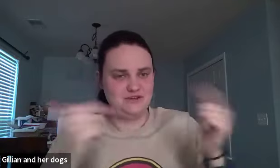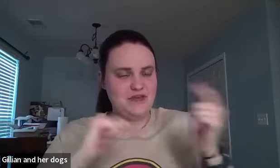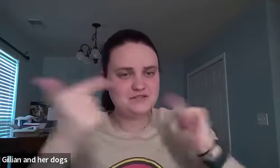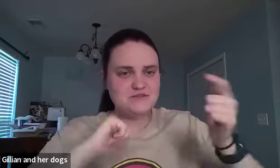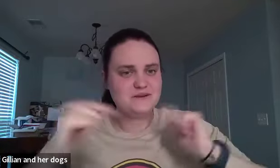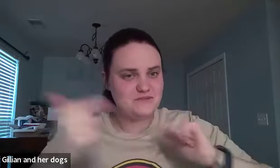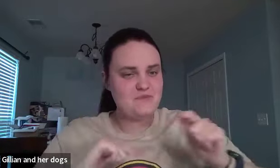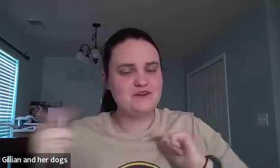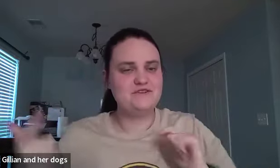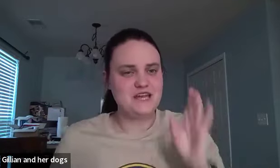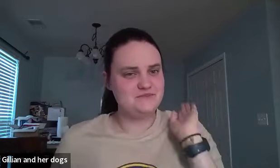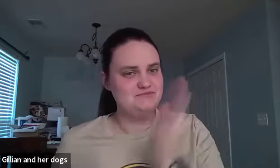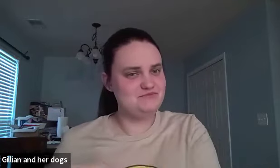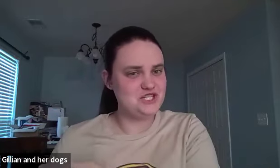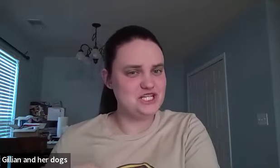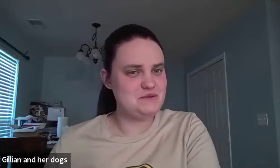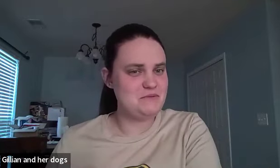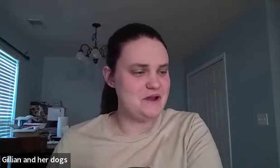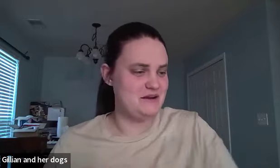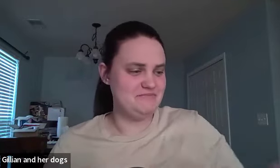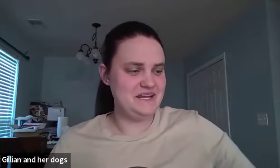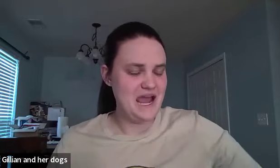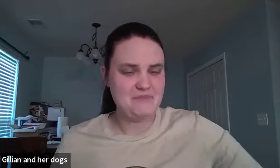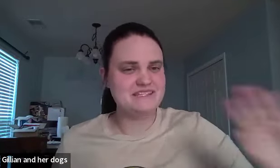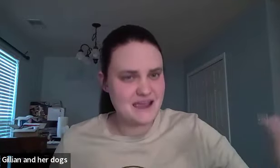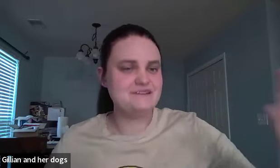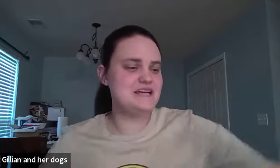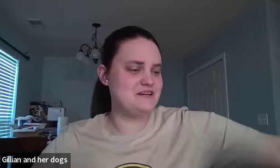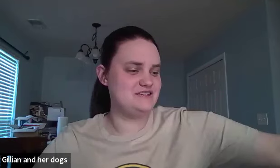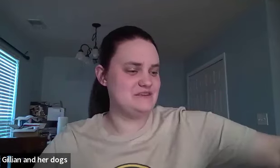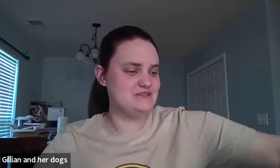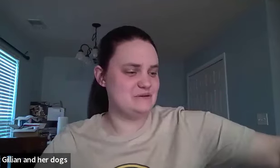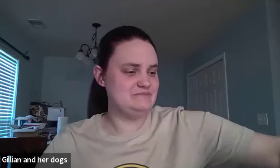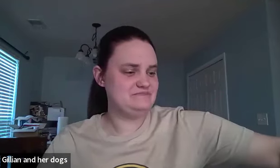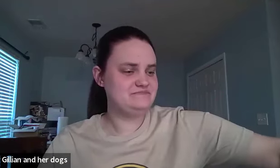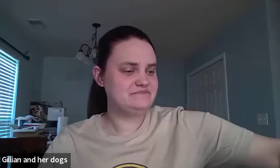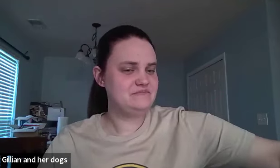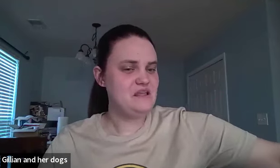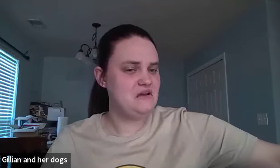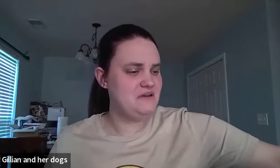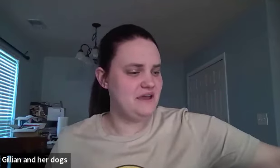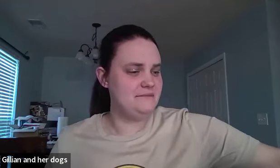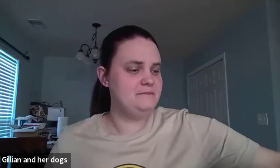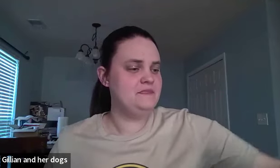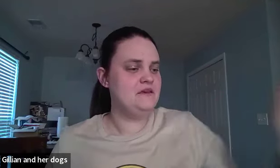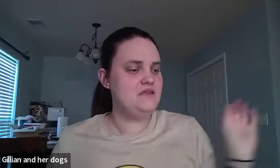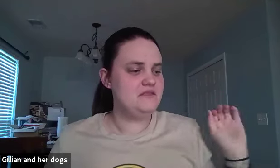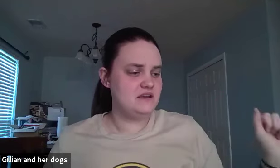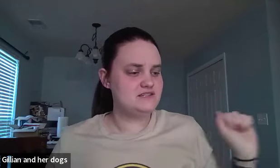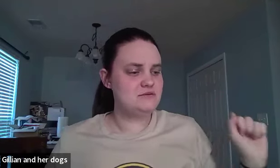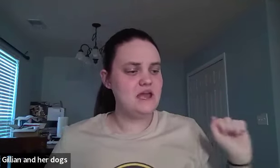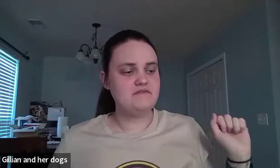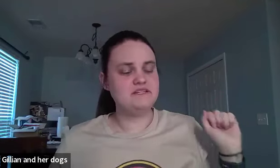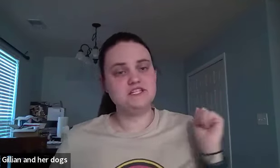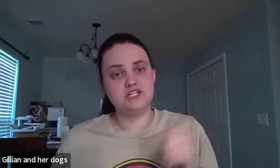you catch me flip-flopping a few times, just be prepared. It happens every time I do this one. Okay. The next one we have is a